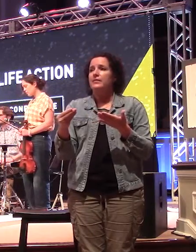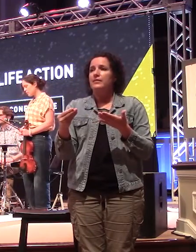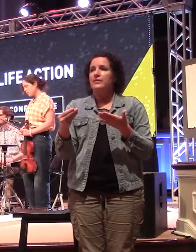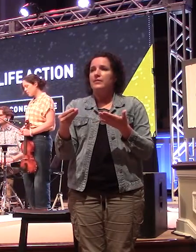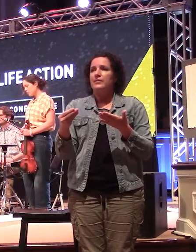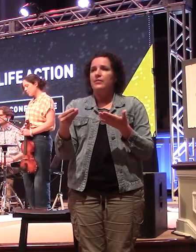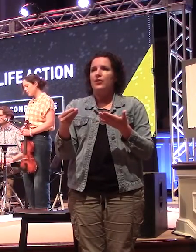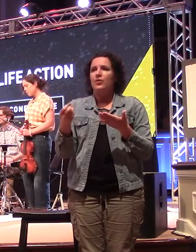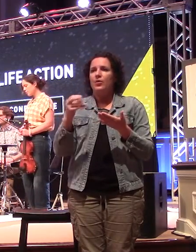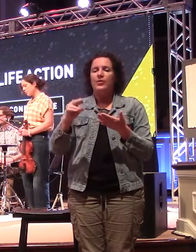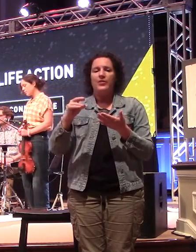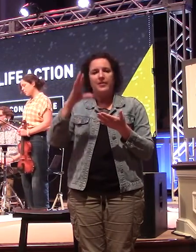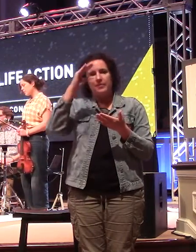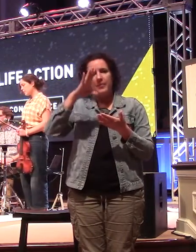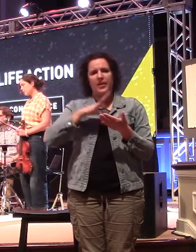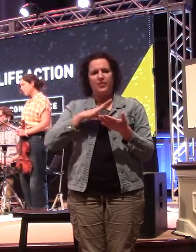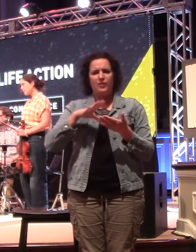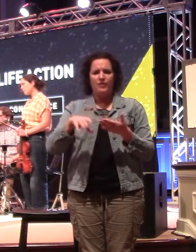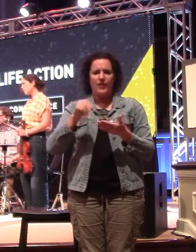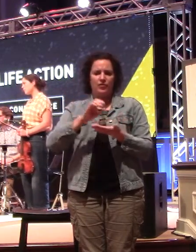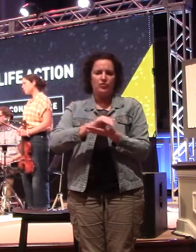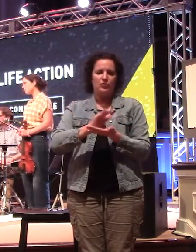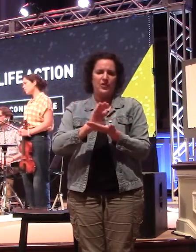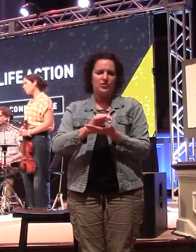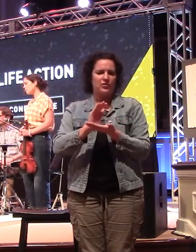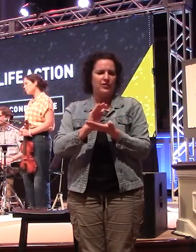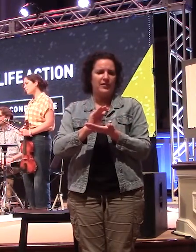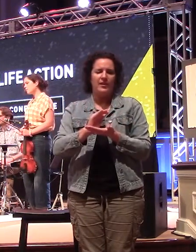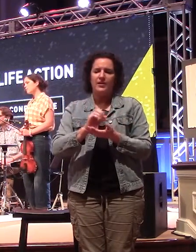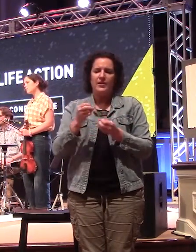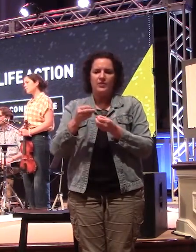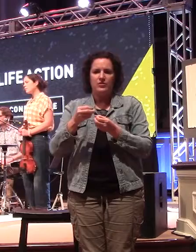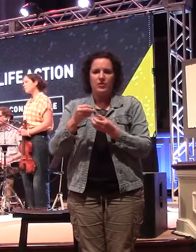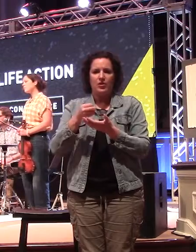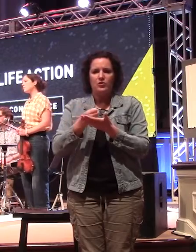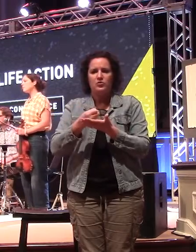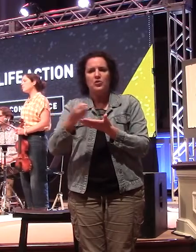Well, the man who found treasure in the field sold everything.